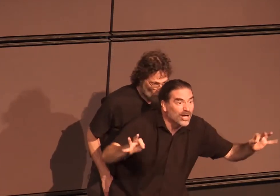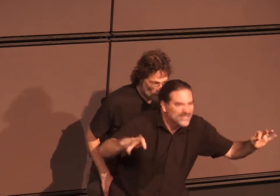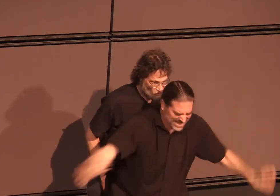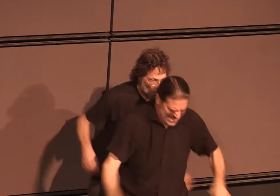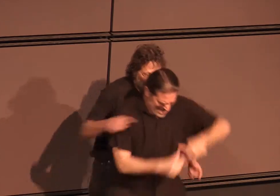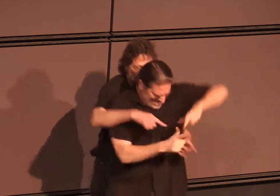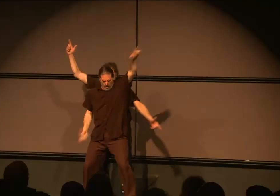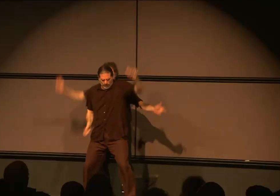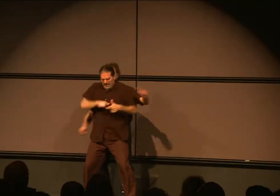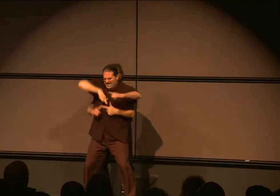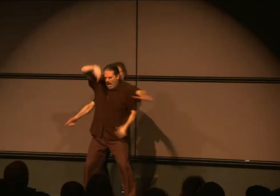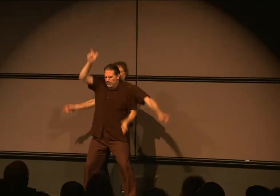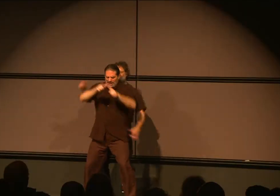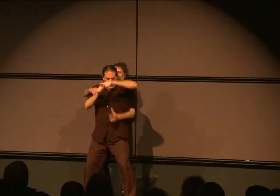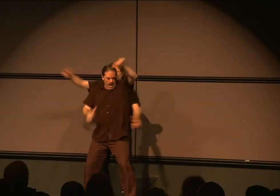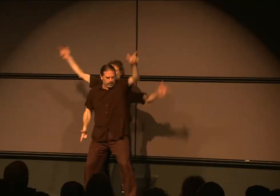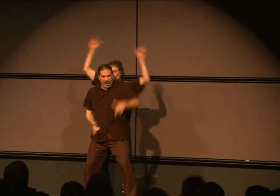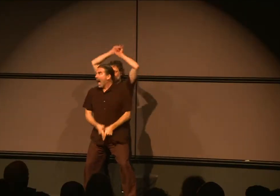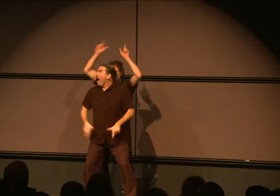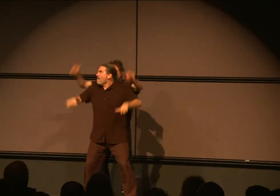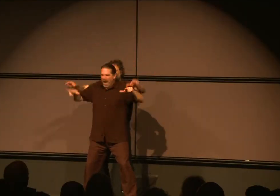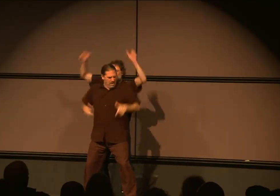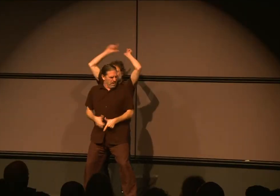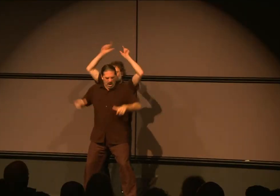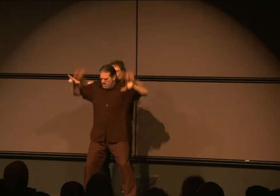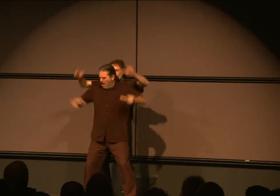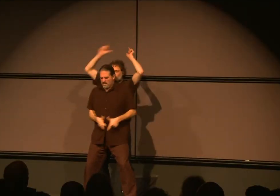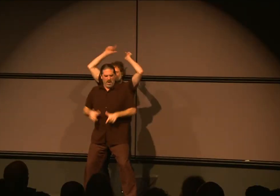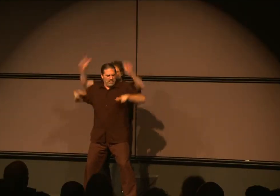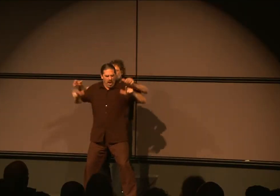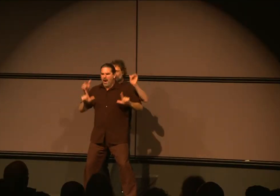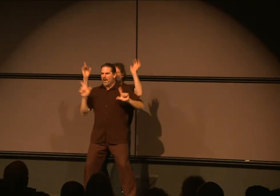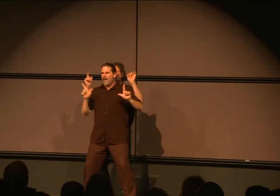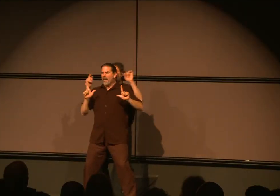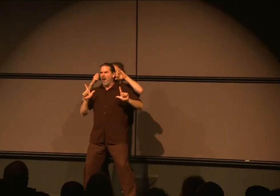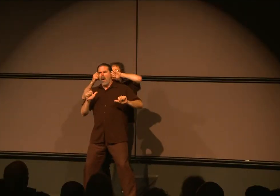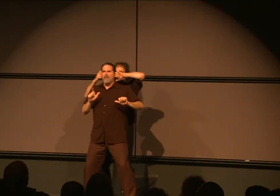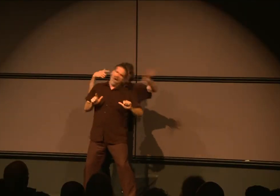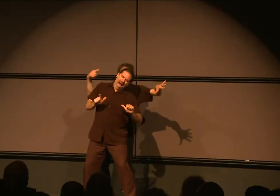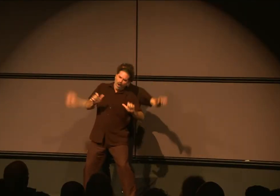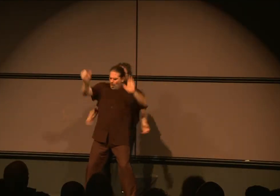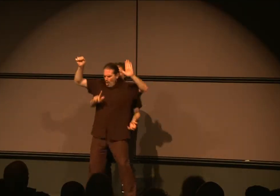language. Language, language, language, language, language, language, language, language. Pow!